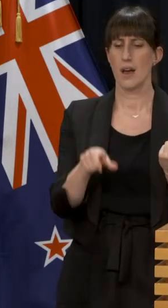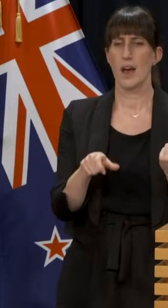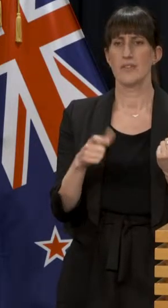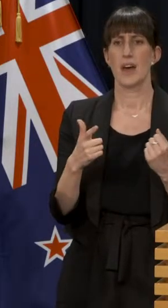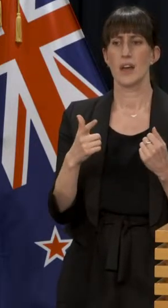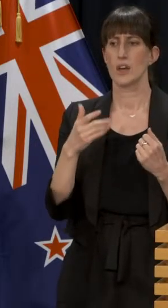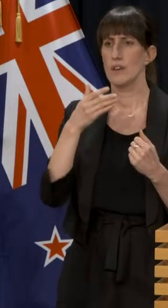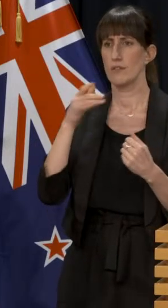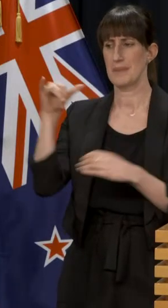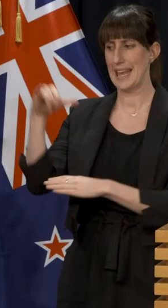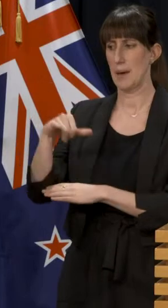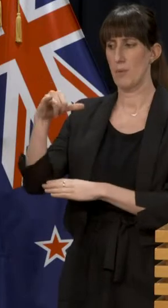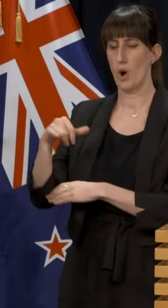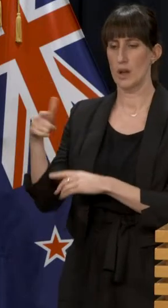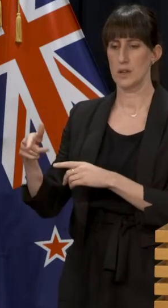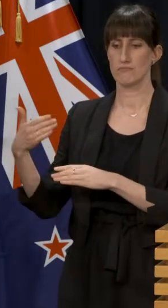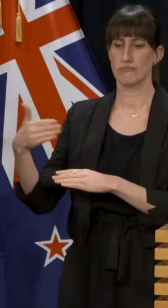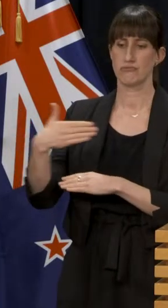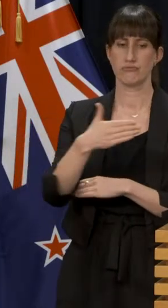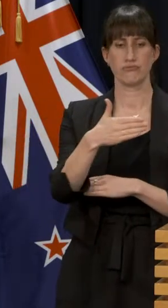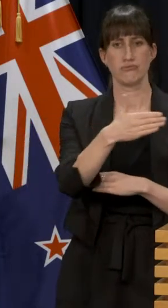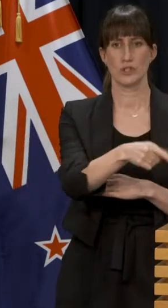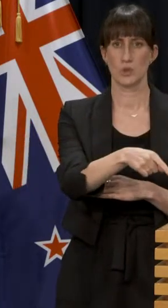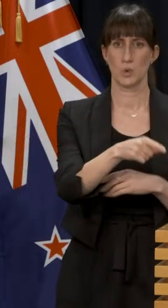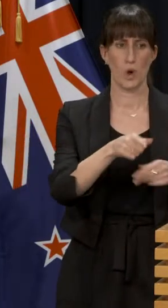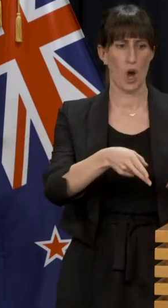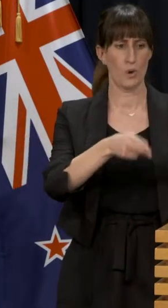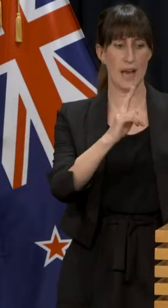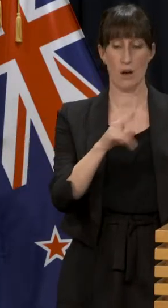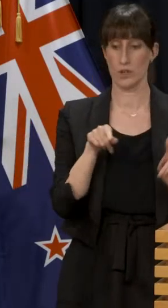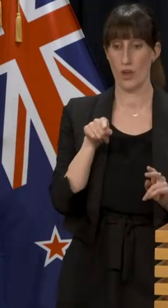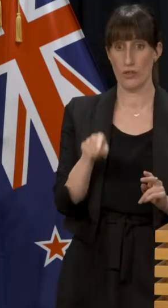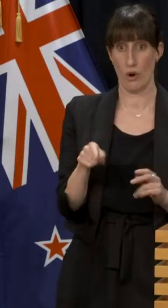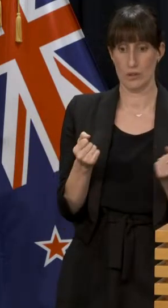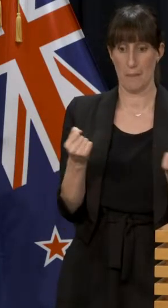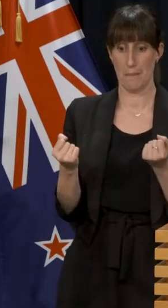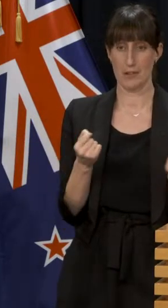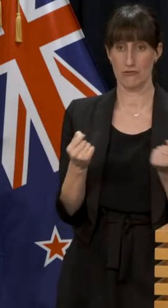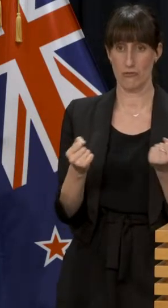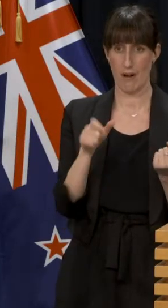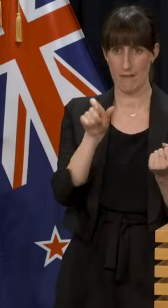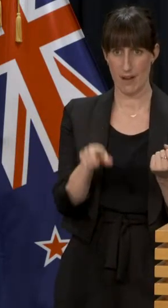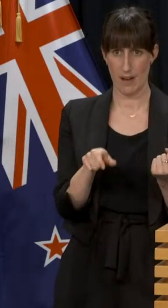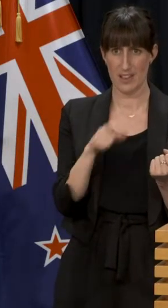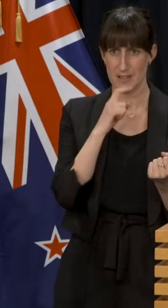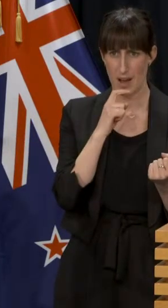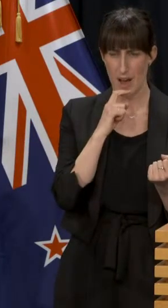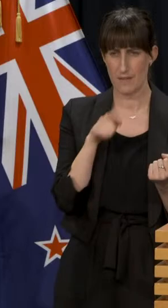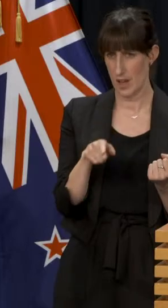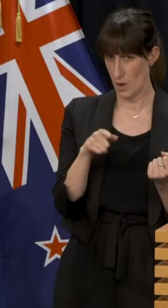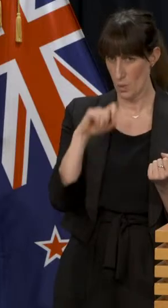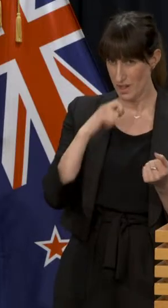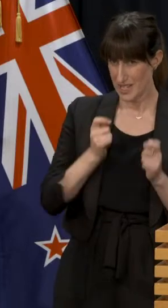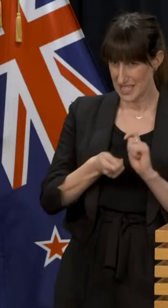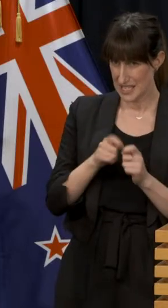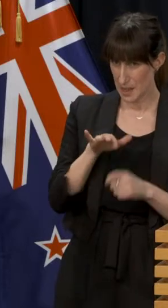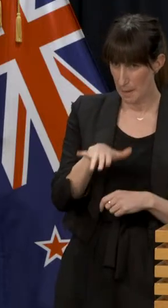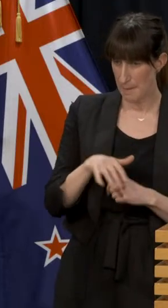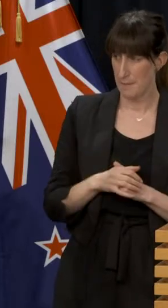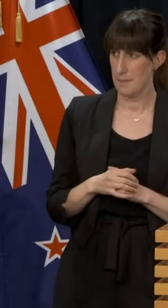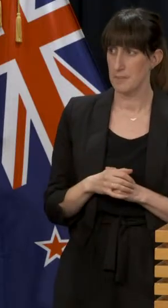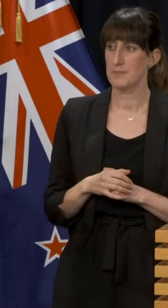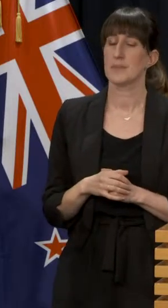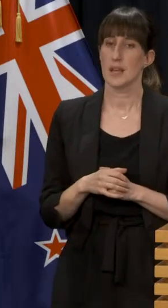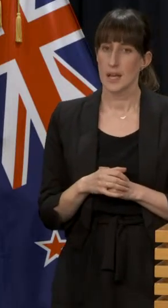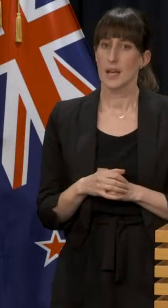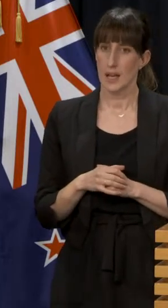isolation facilities? So they will be covered by the staff at the border testing. So that includes everybody working in that